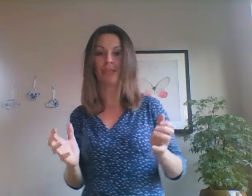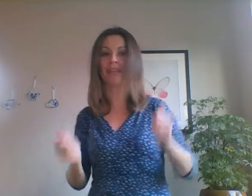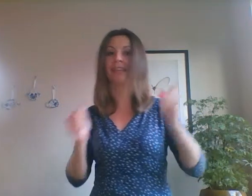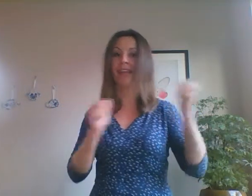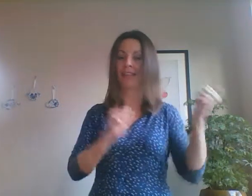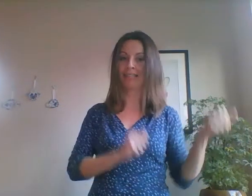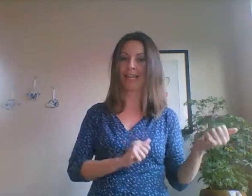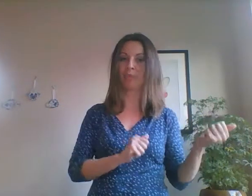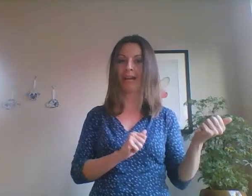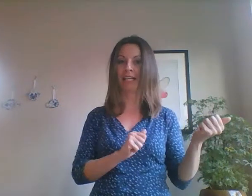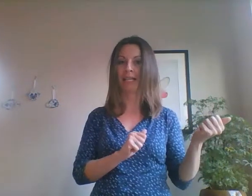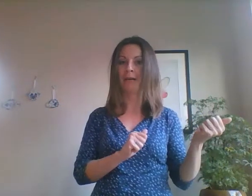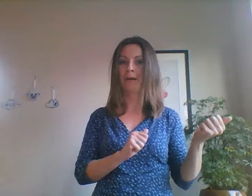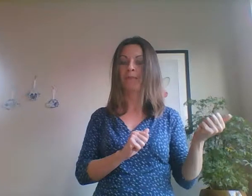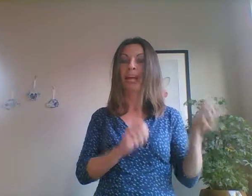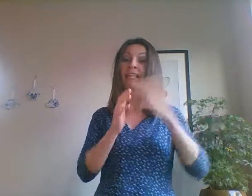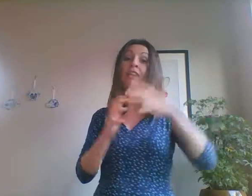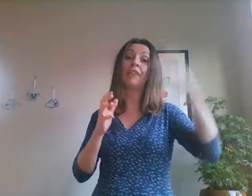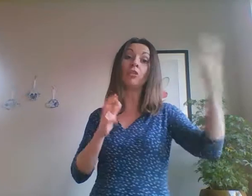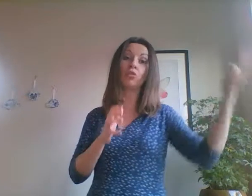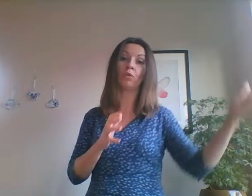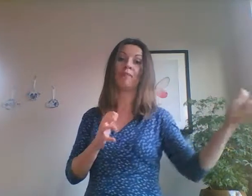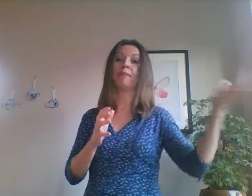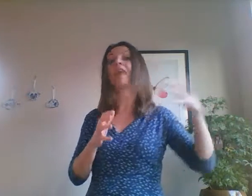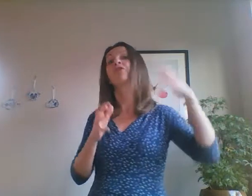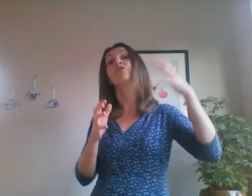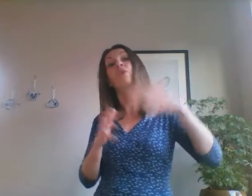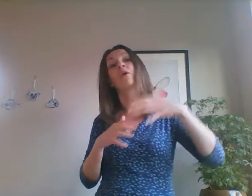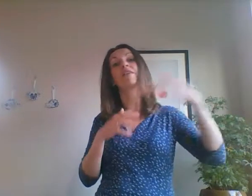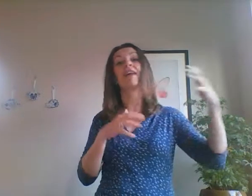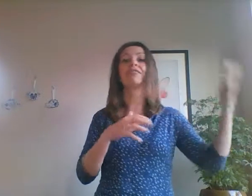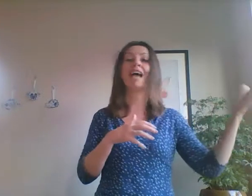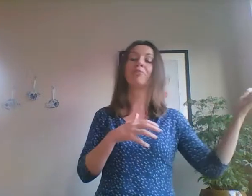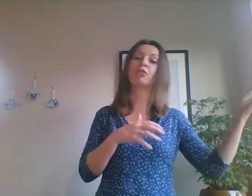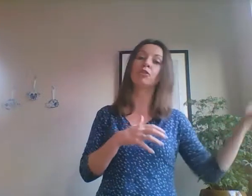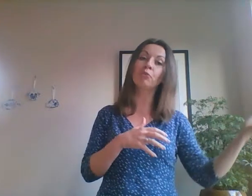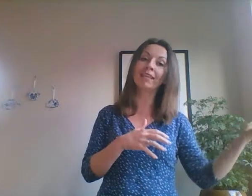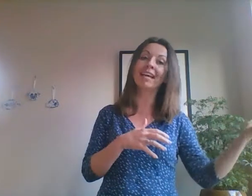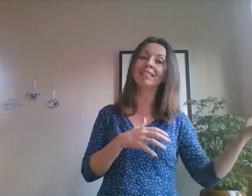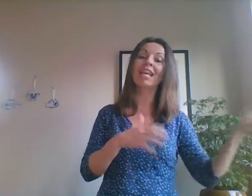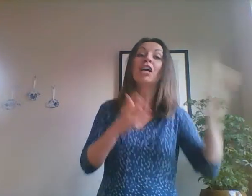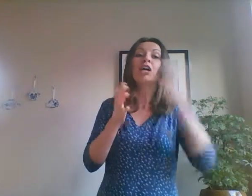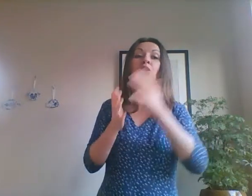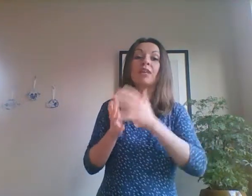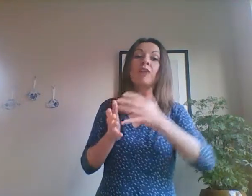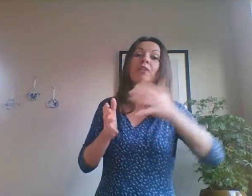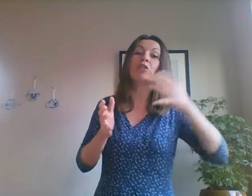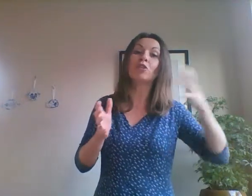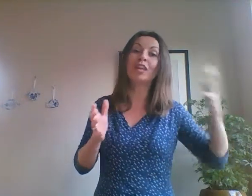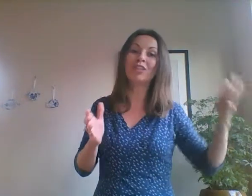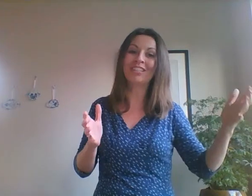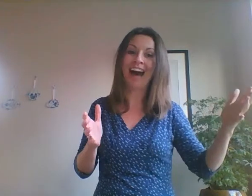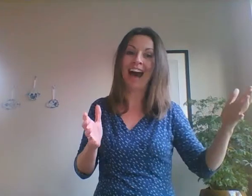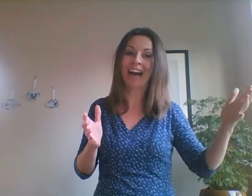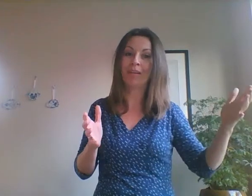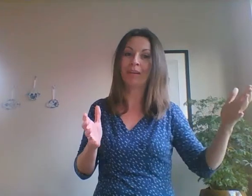minutes and then take a break. And then eventually, maybe after 4 or 5 times of doing this, you can try to stretch the time